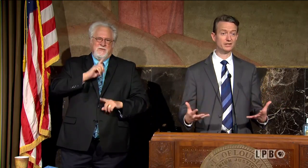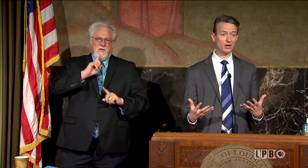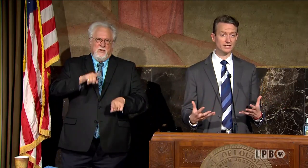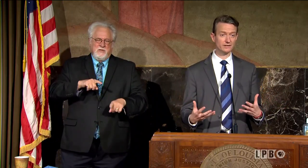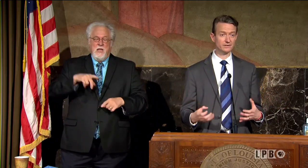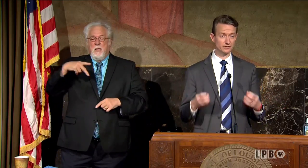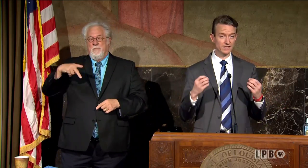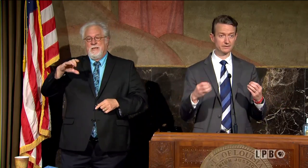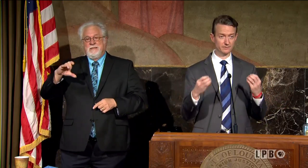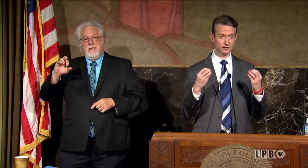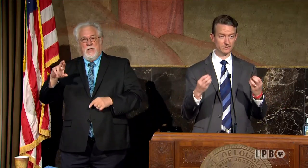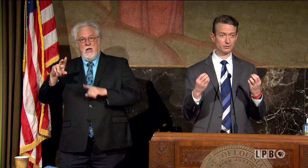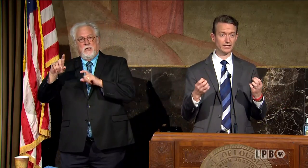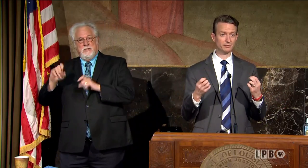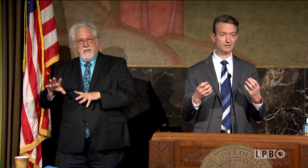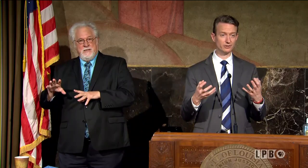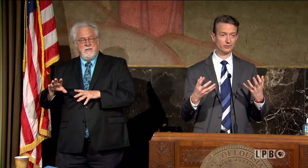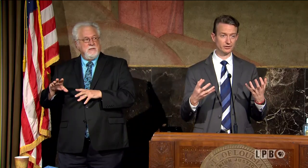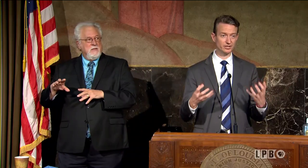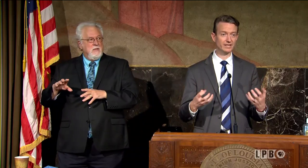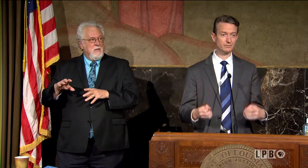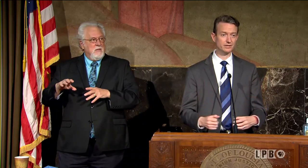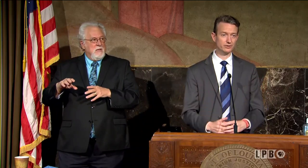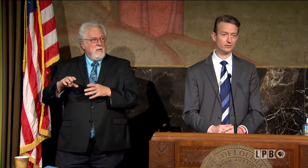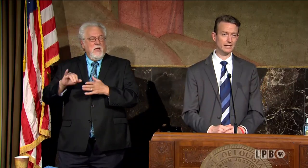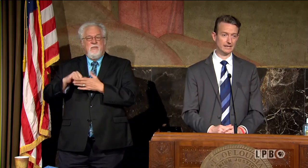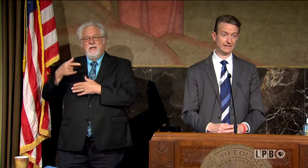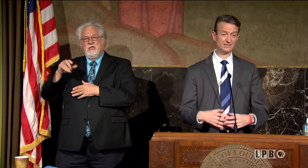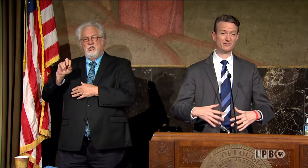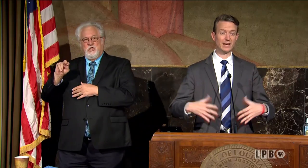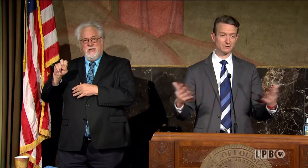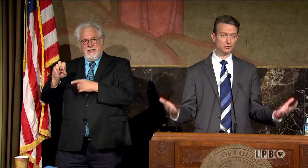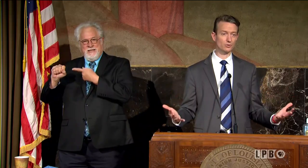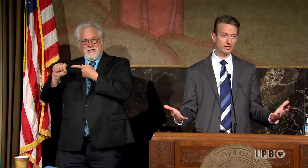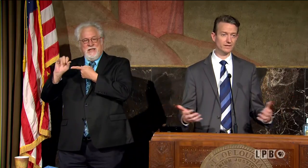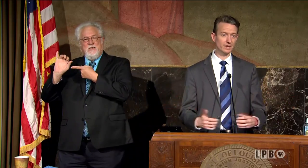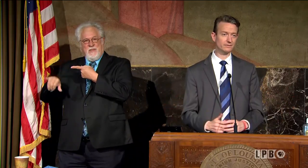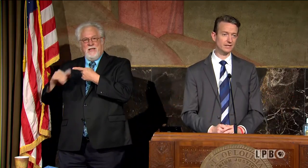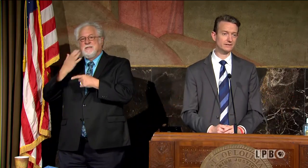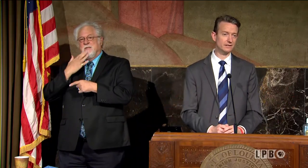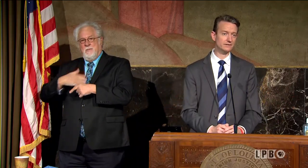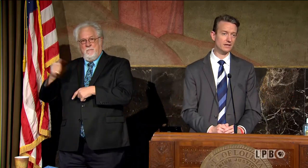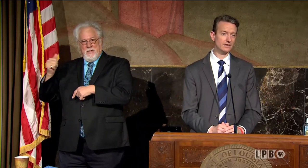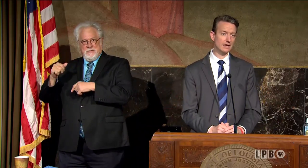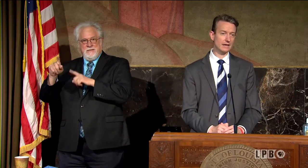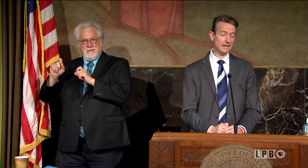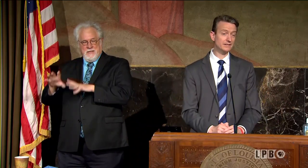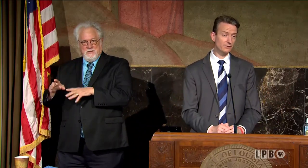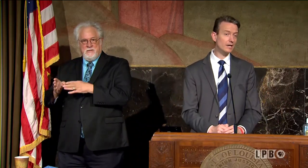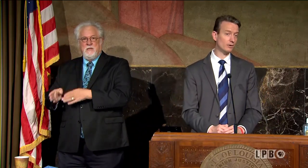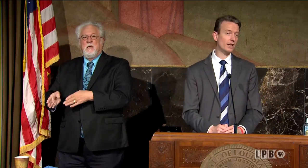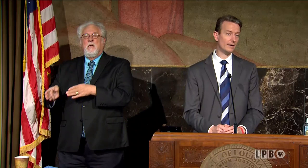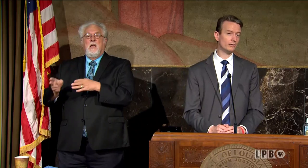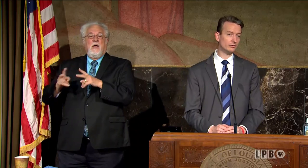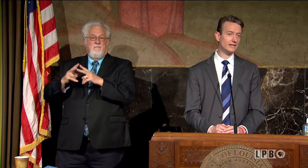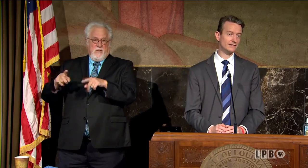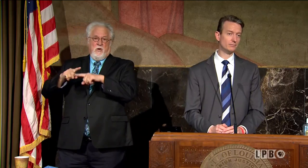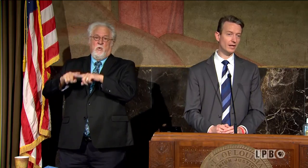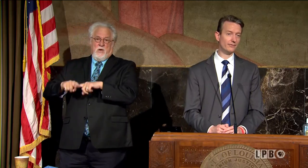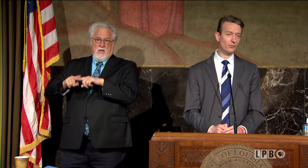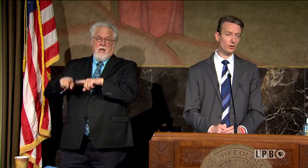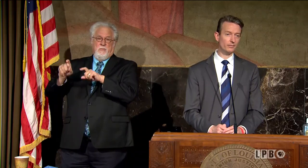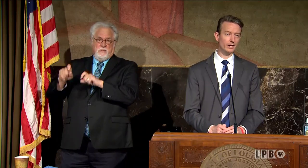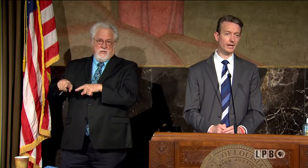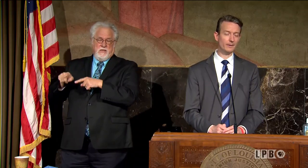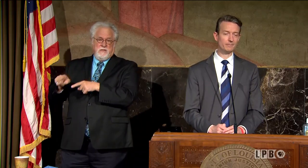that PCR tests, those tests of the nucleic material, the genetic material, that's the vast majority of the kind of testing that's done, is a very reliable